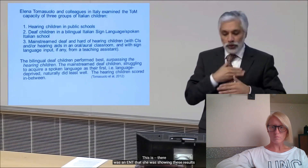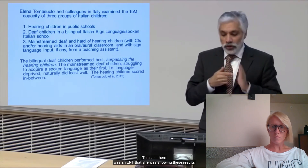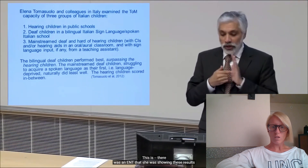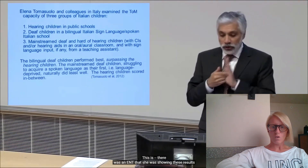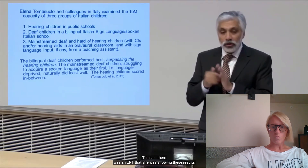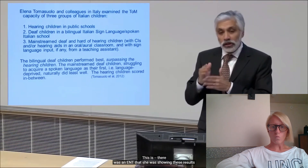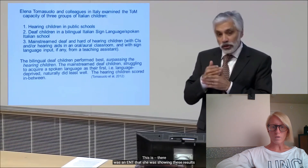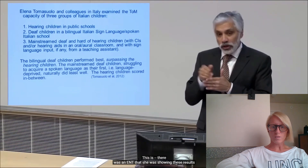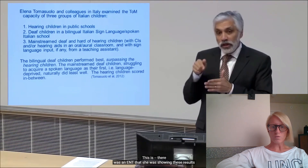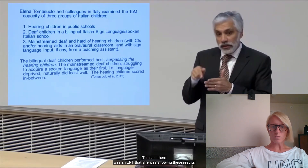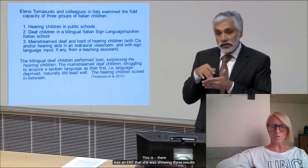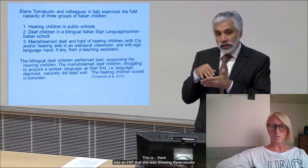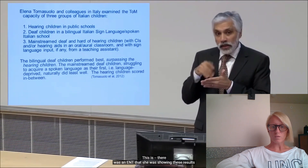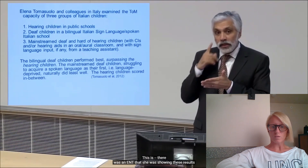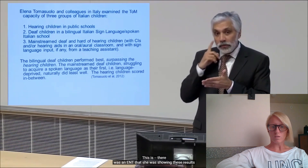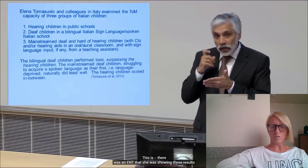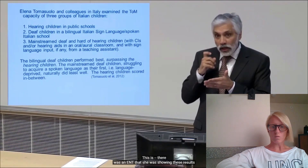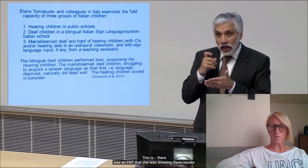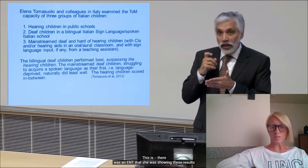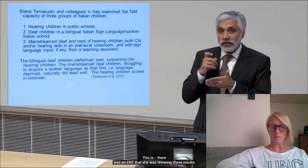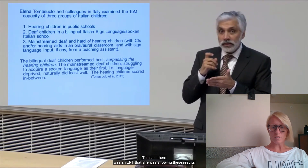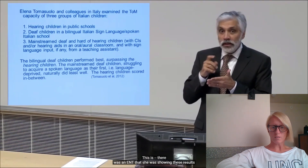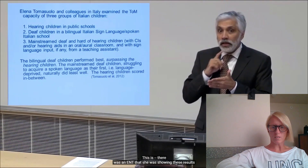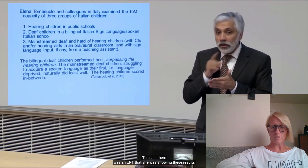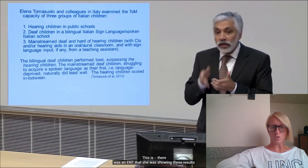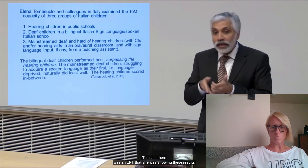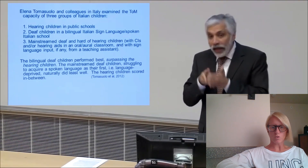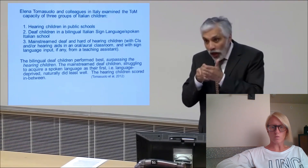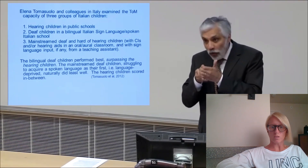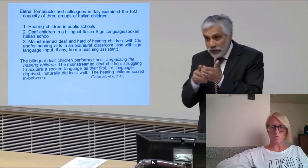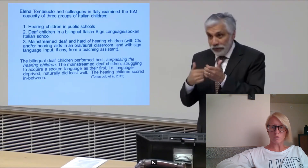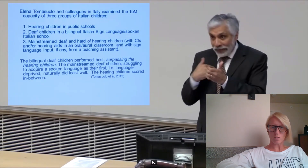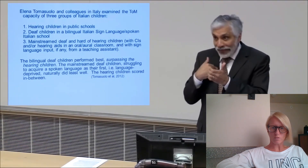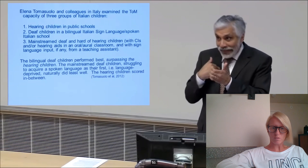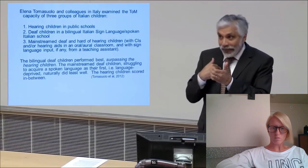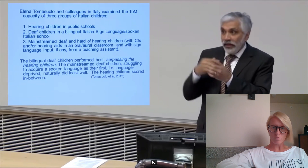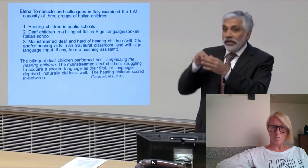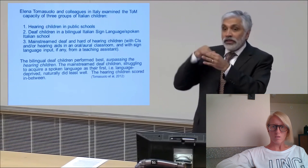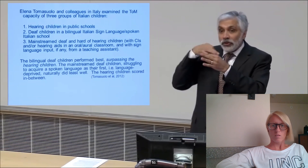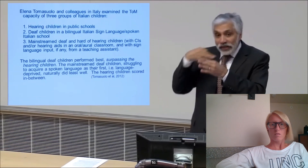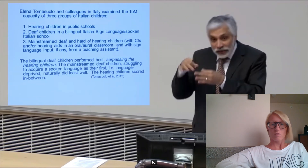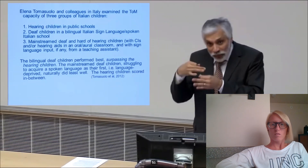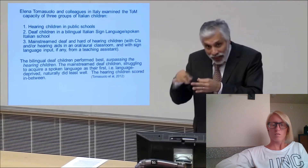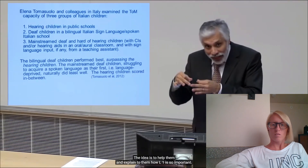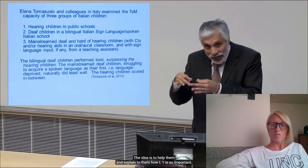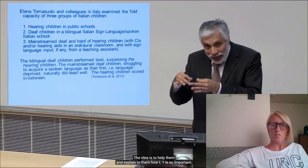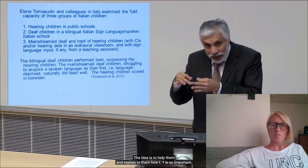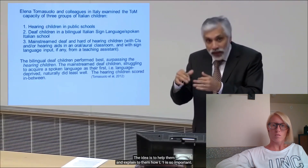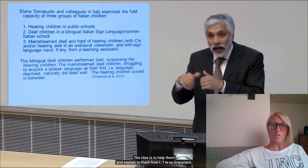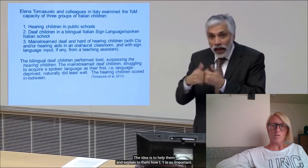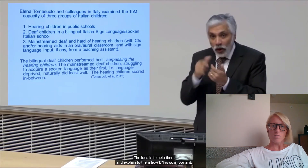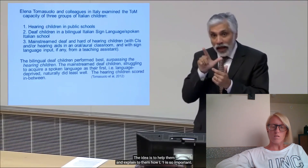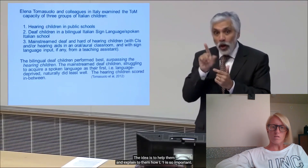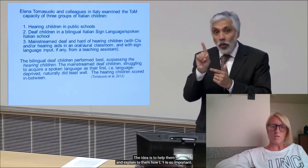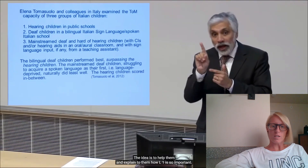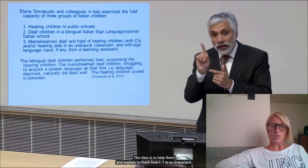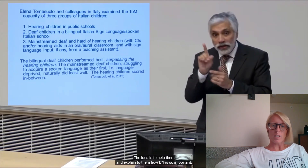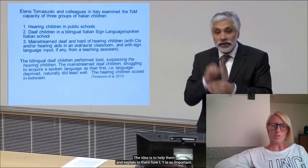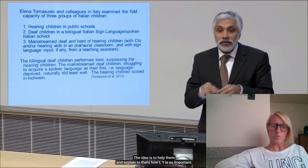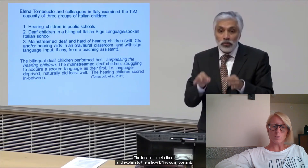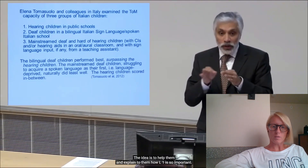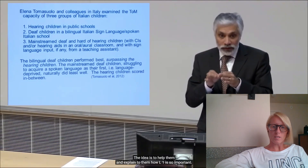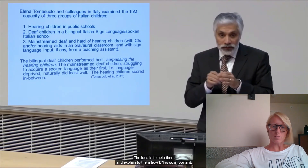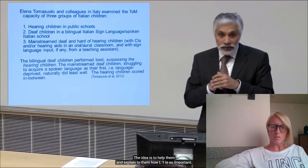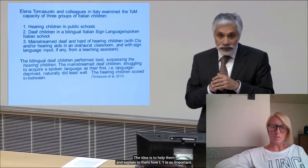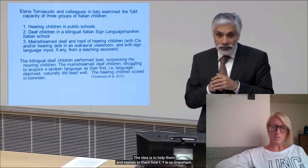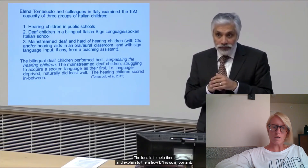There was an One ENT Was an ENT that she was showing these results to. The idea is to help them and explain